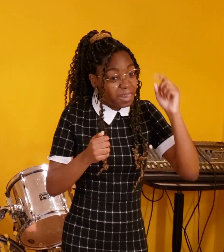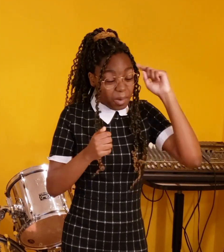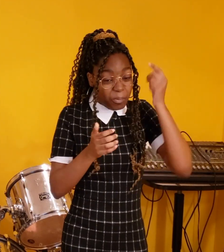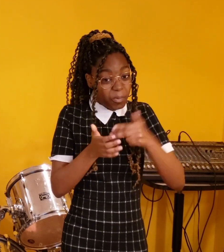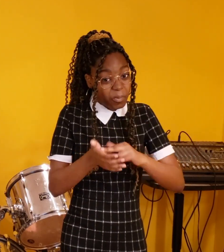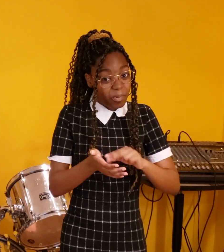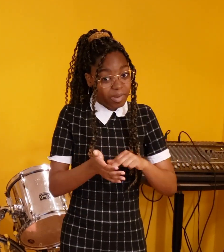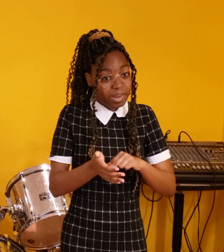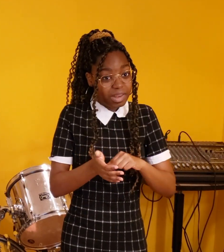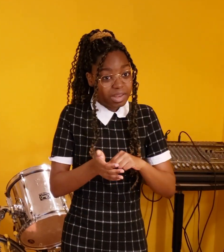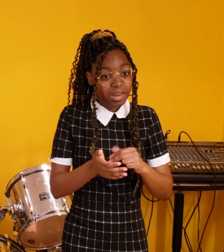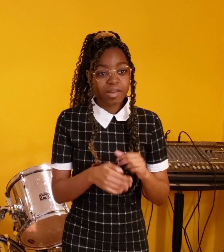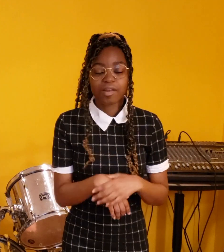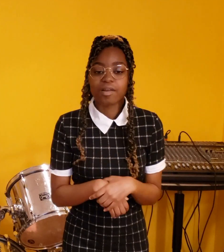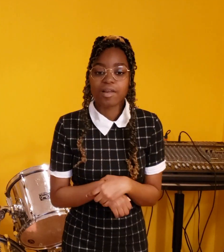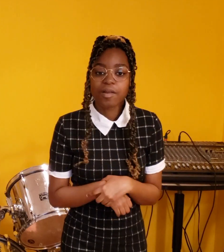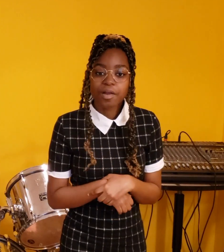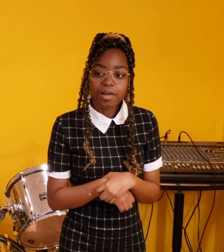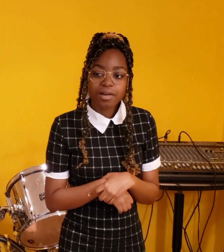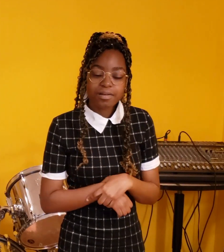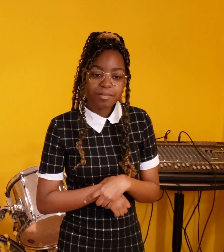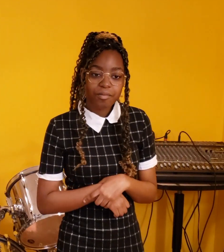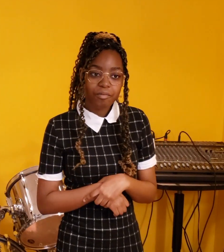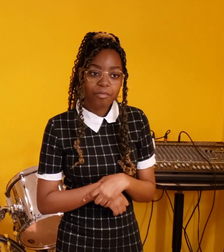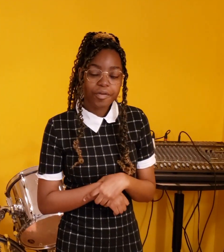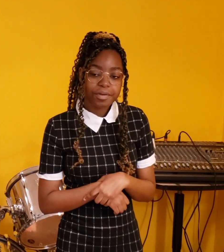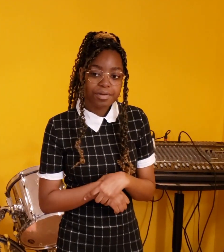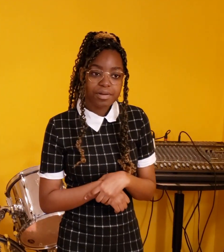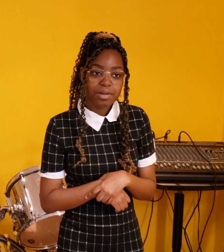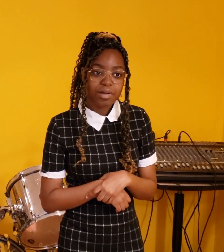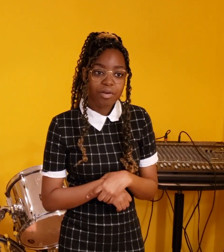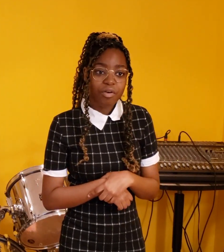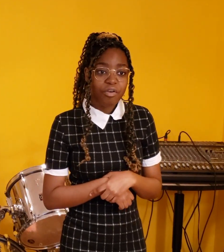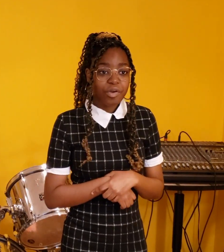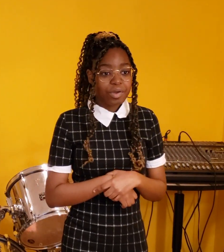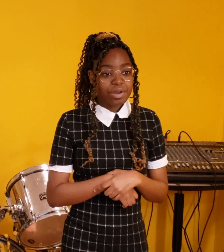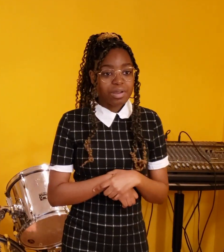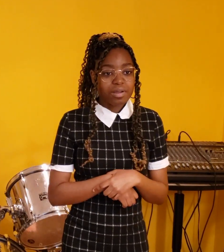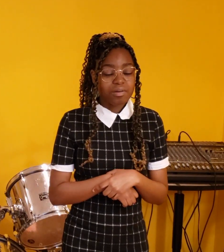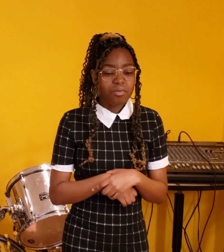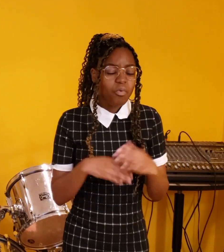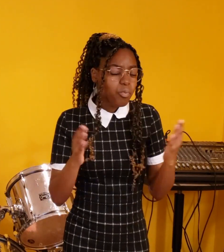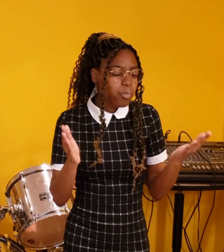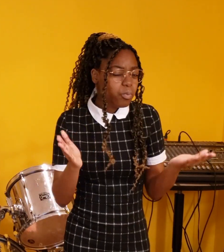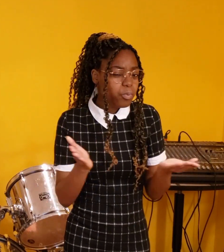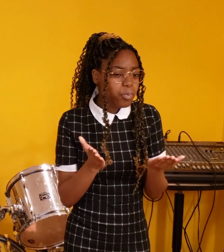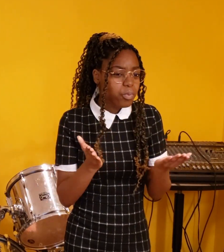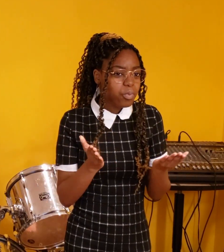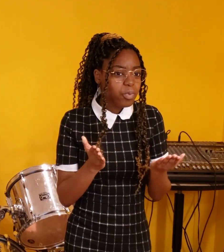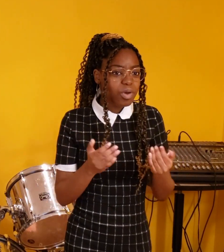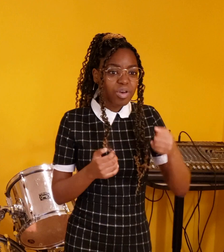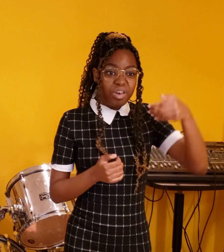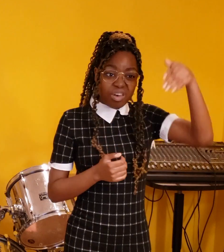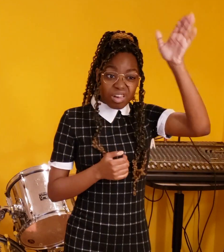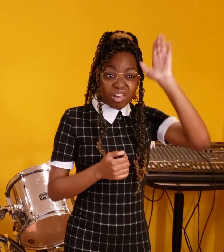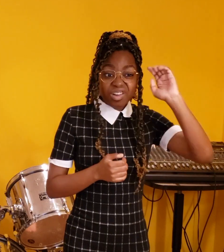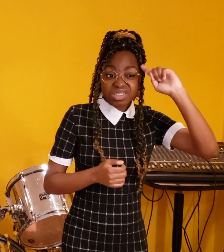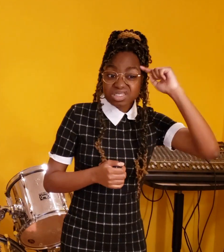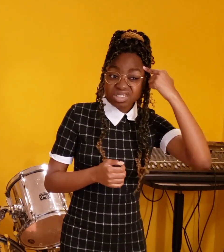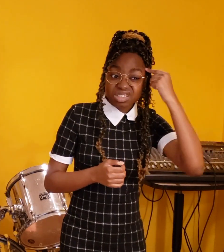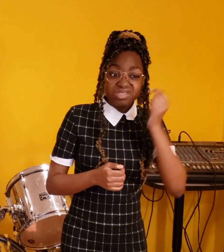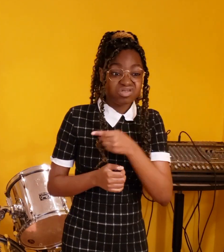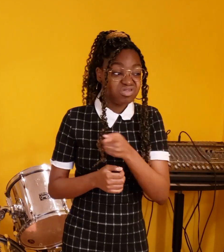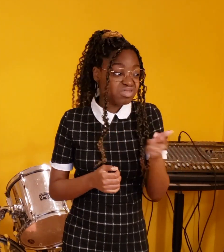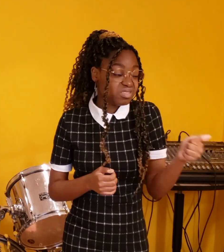God the Son, God the Holy Spirit had others in mind. Selfishness was far, far away from Elohim. Elohim was,